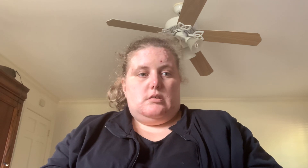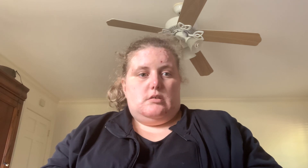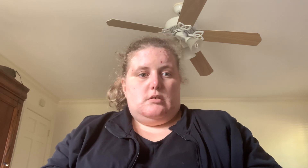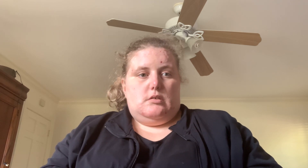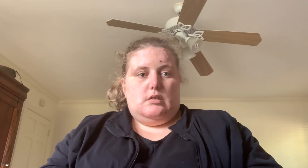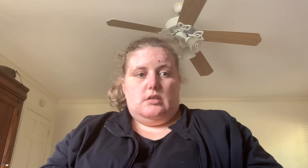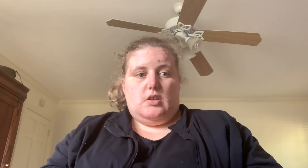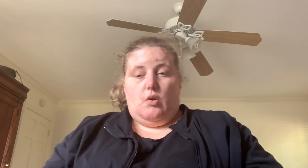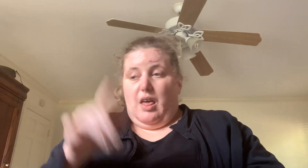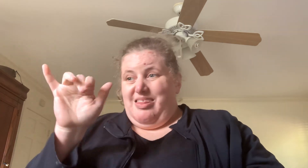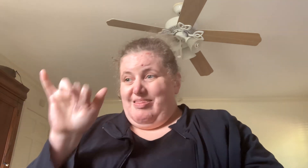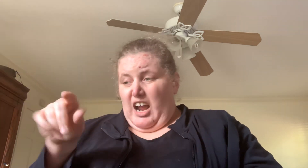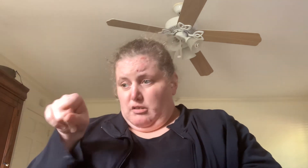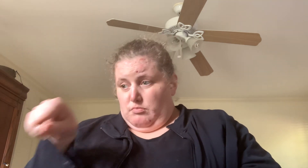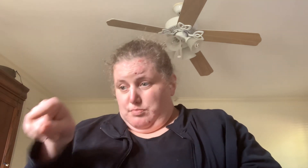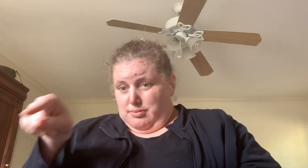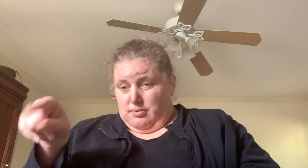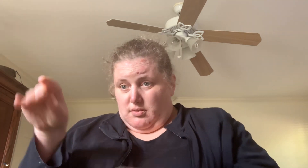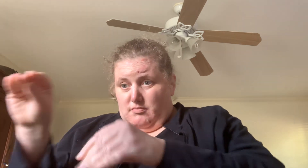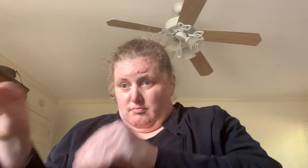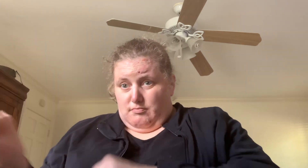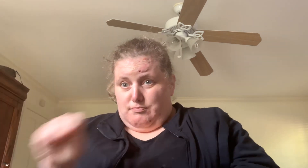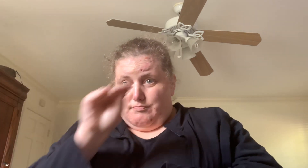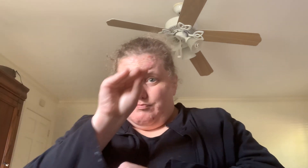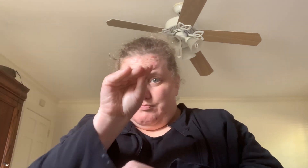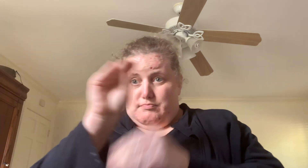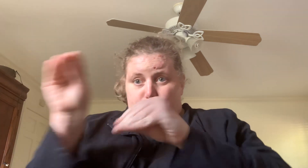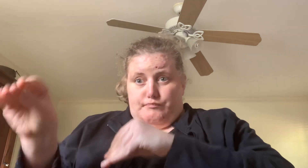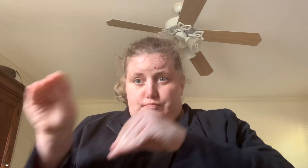problem. So 1 mole is equal to